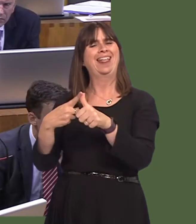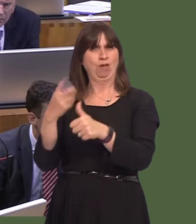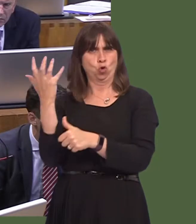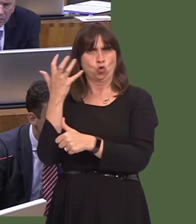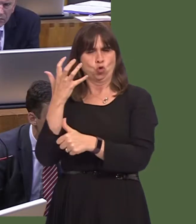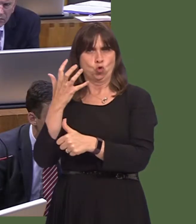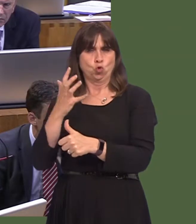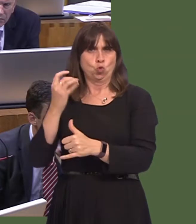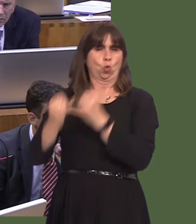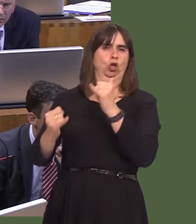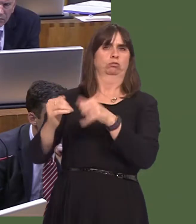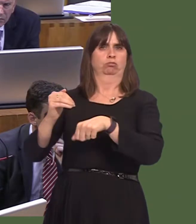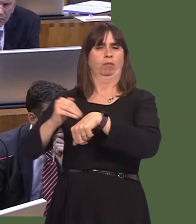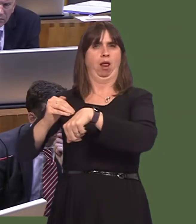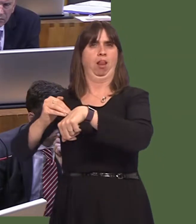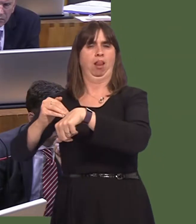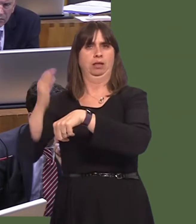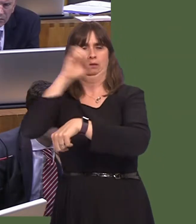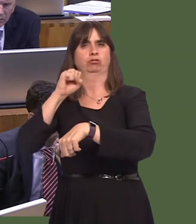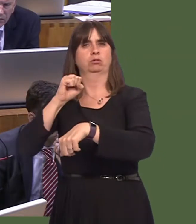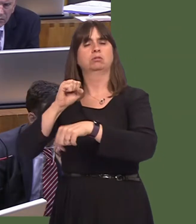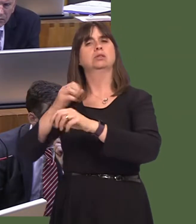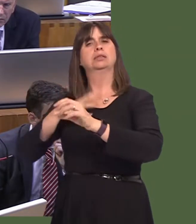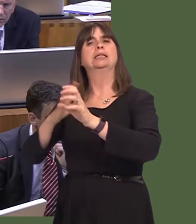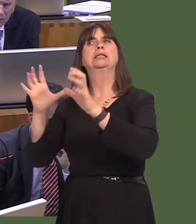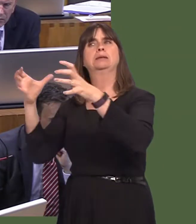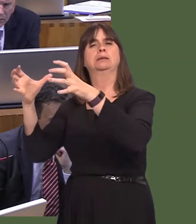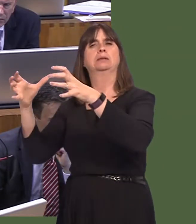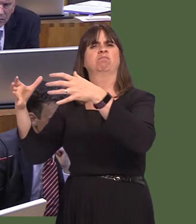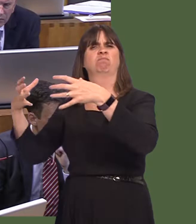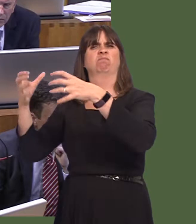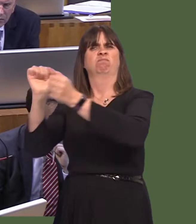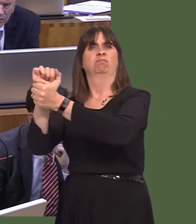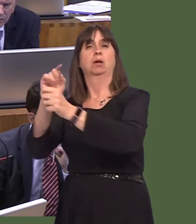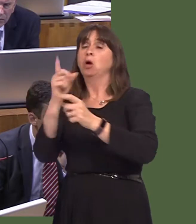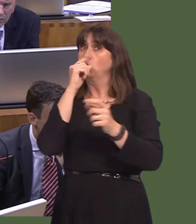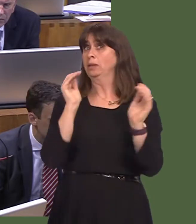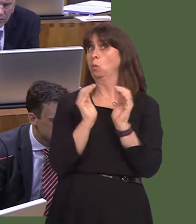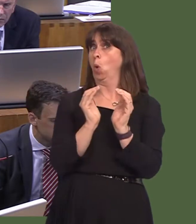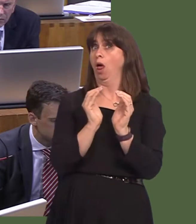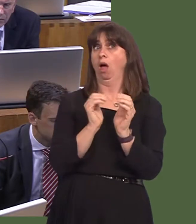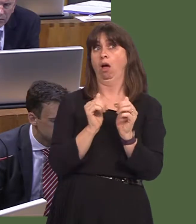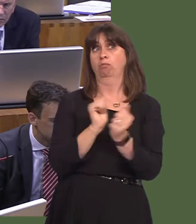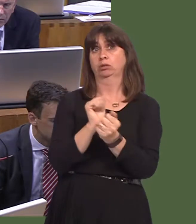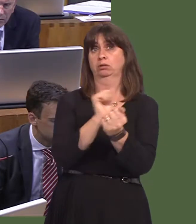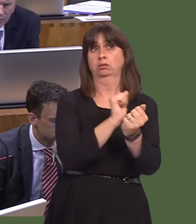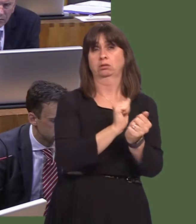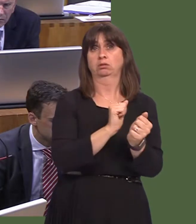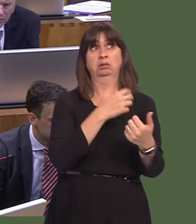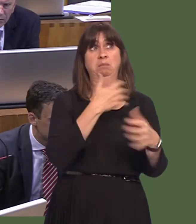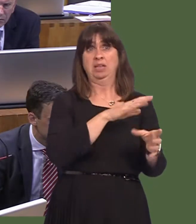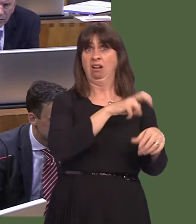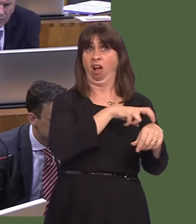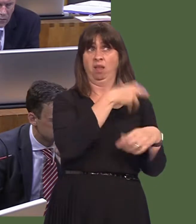in theory, why we couldn't run the justice system ourselves, given the fact that far smaller entities such as Northern Ireland have been doing it, well, for nearly 100 years.